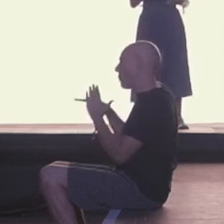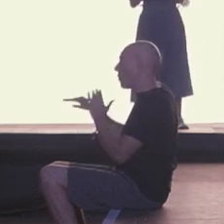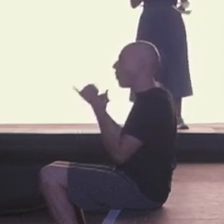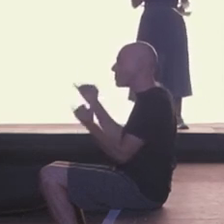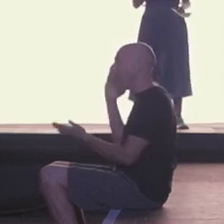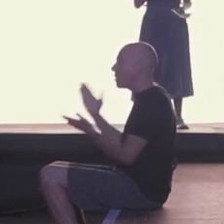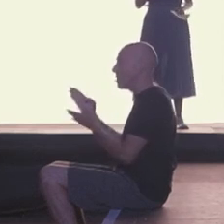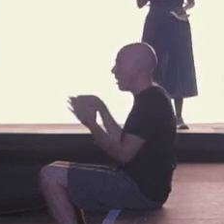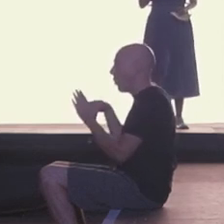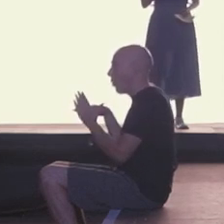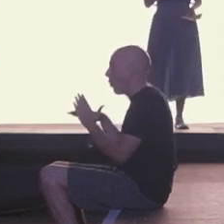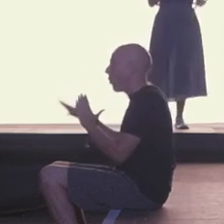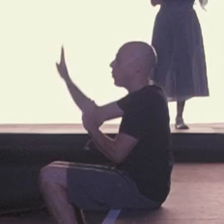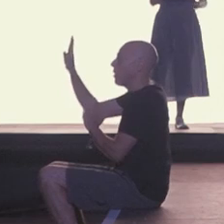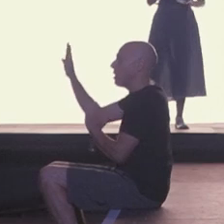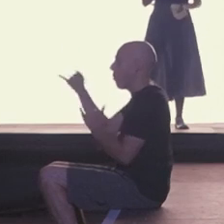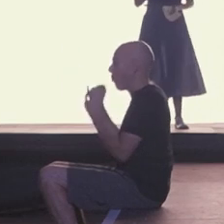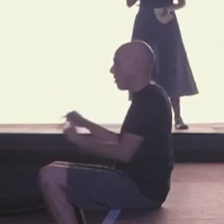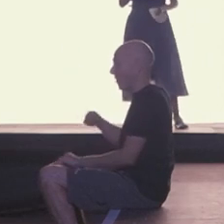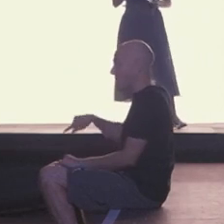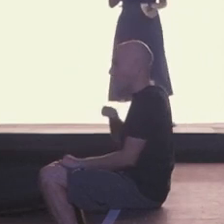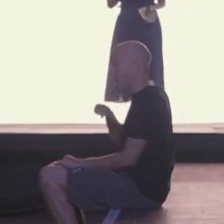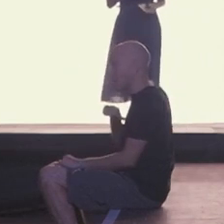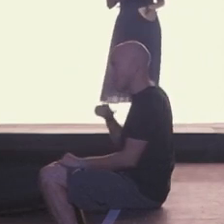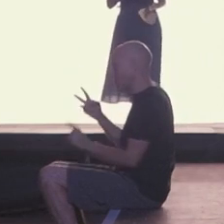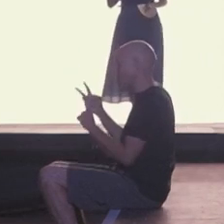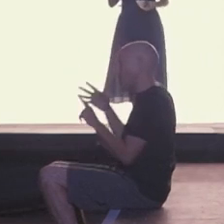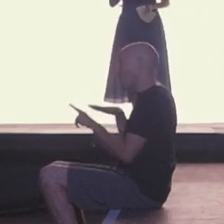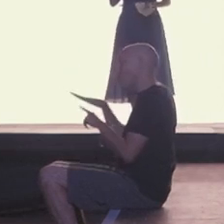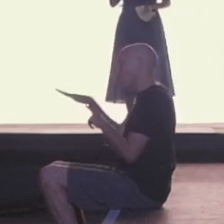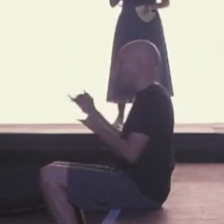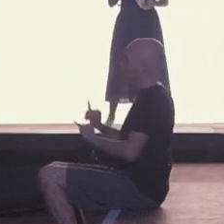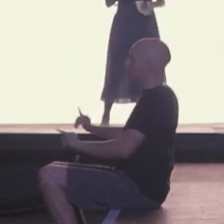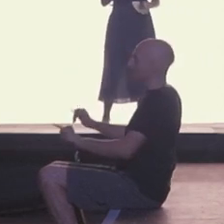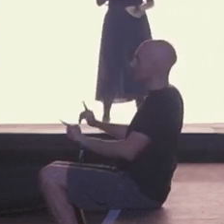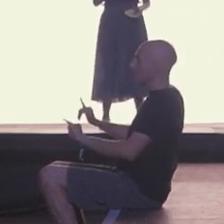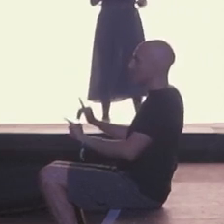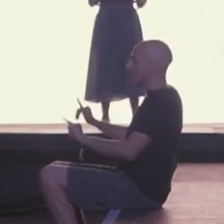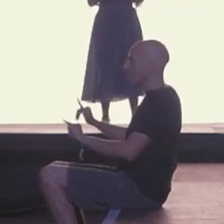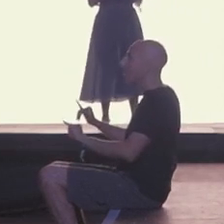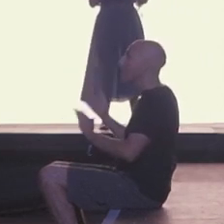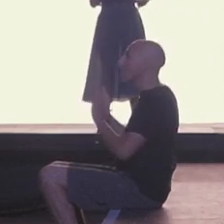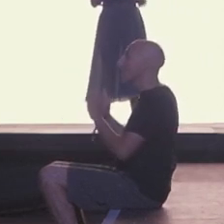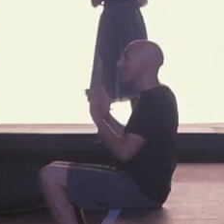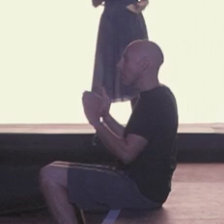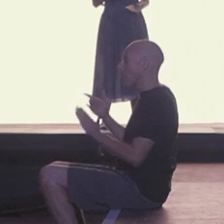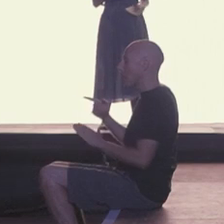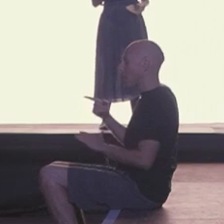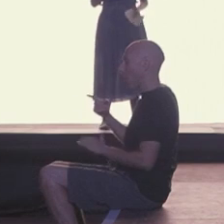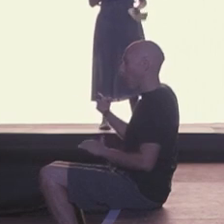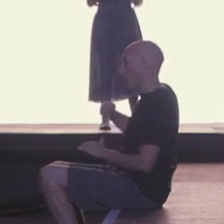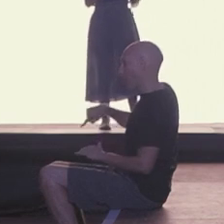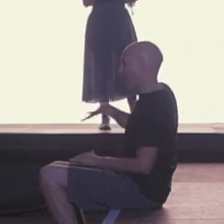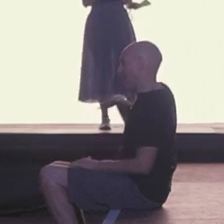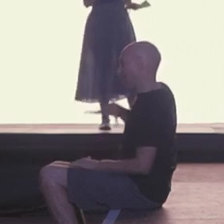still yet to come. Now, scientists believe that in order to mitigate the worst impacts of climate change, we need to limit global warming